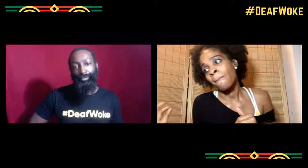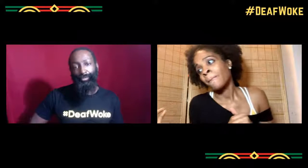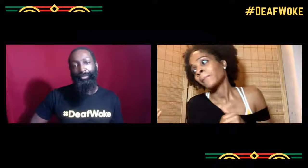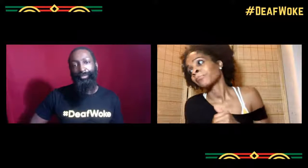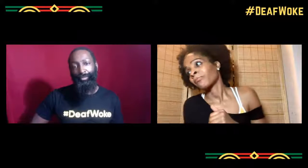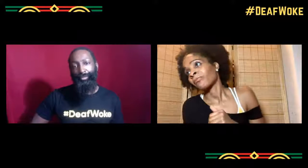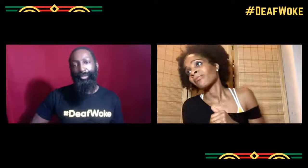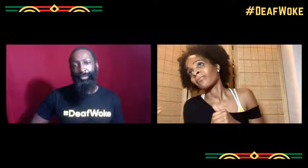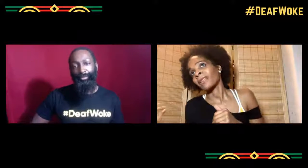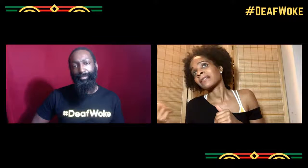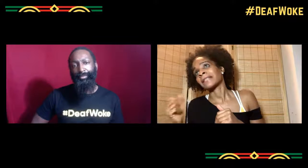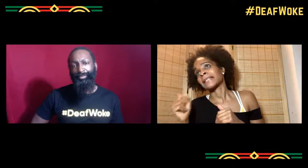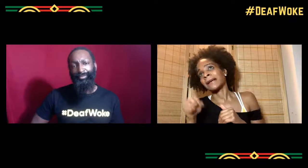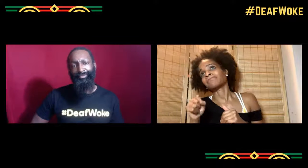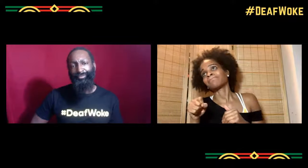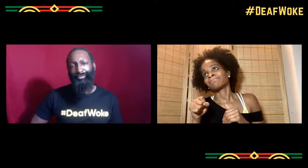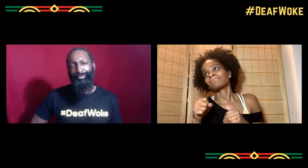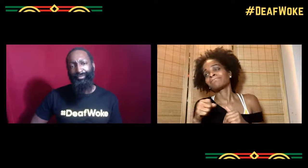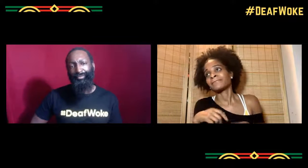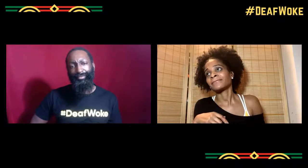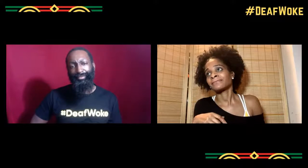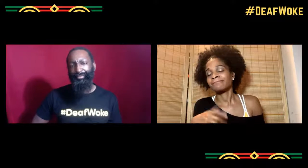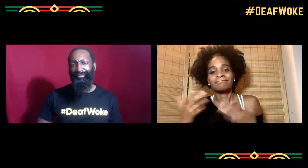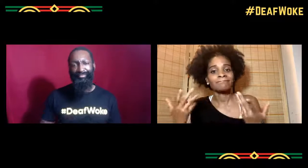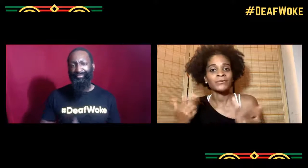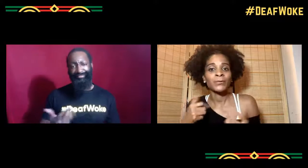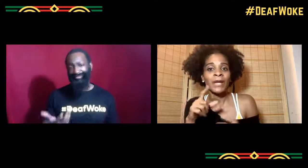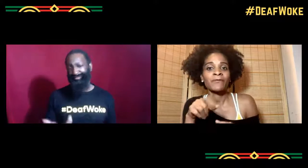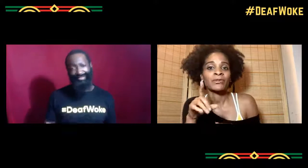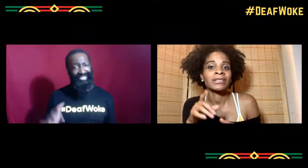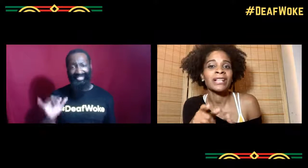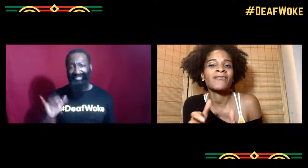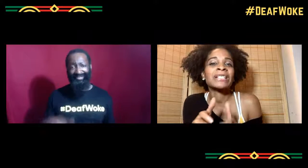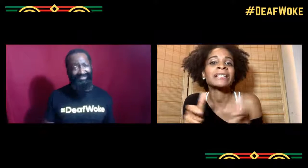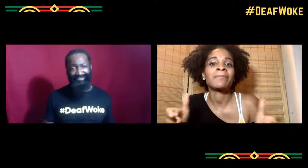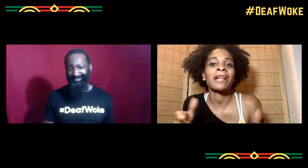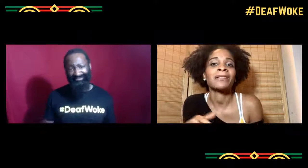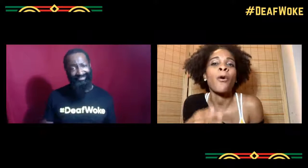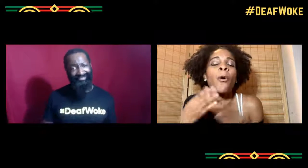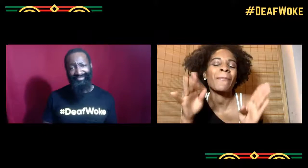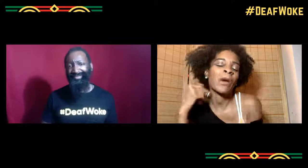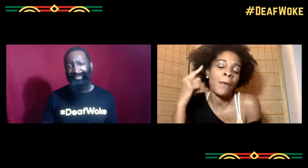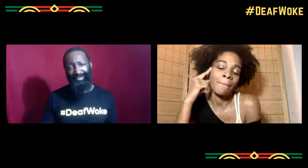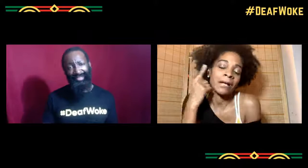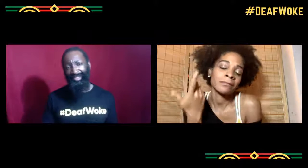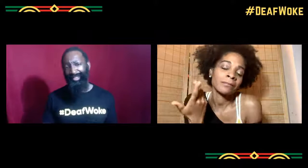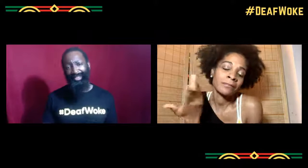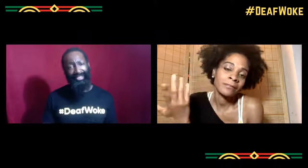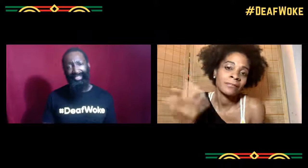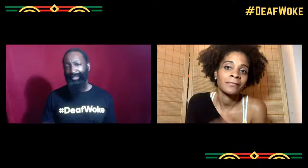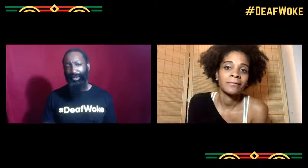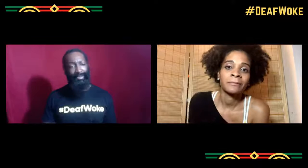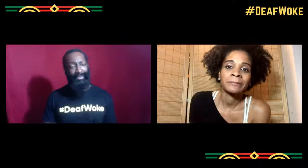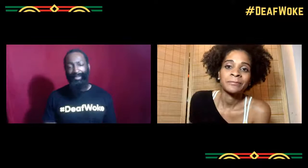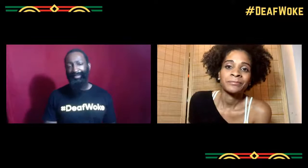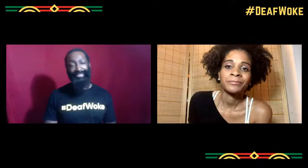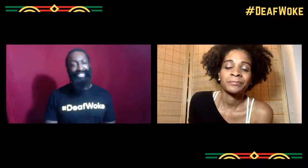You know, that's how we're going to gain support, have others be interested in what we're doing, and vice versa.